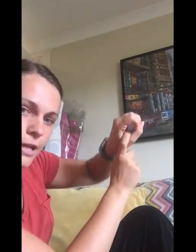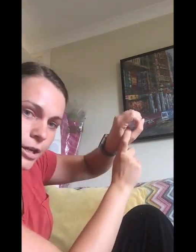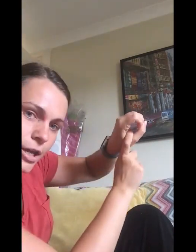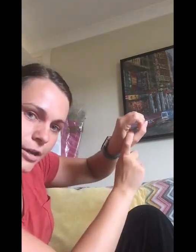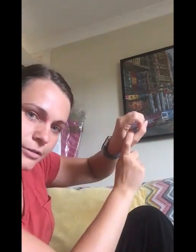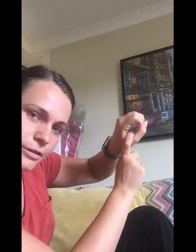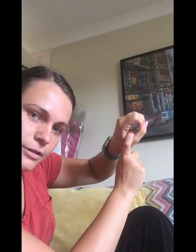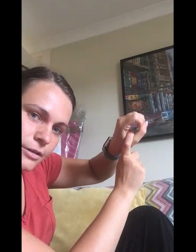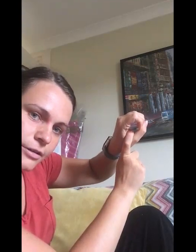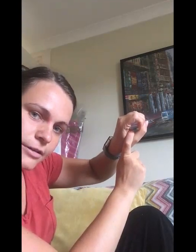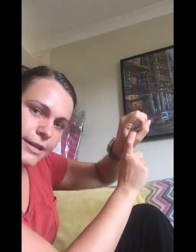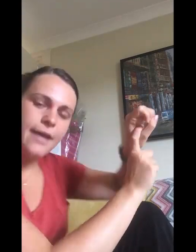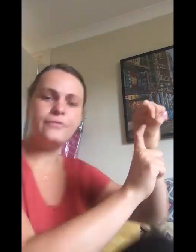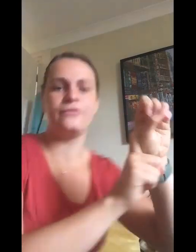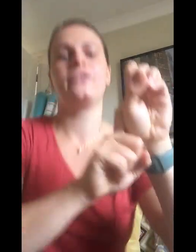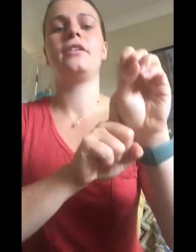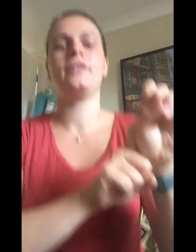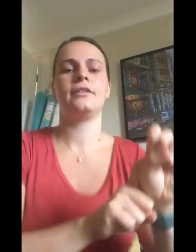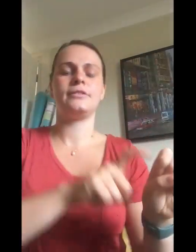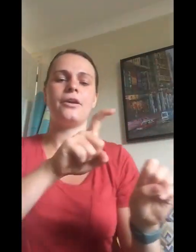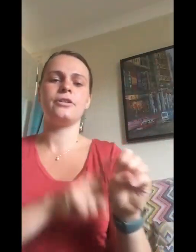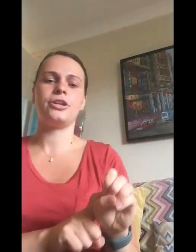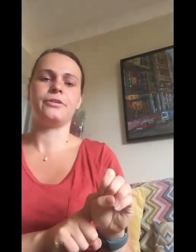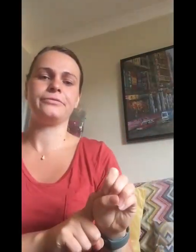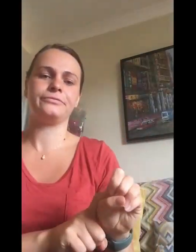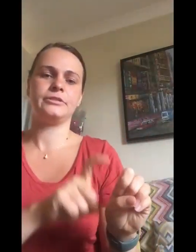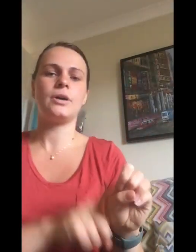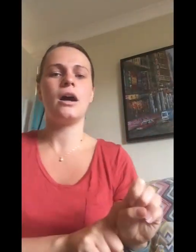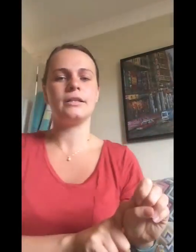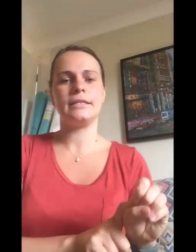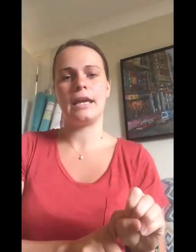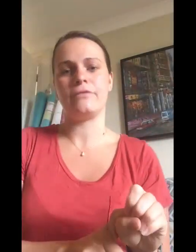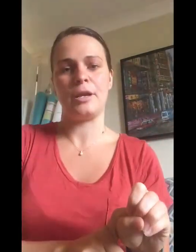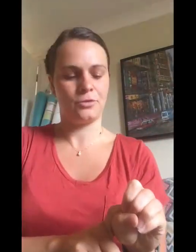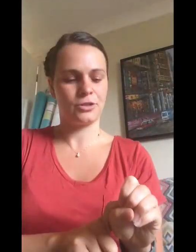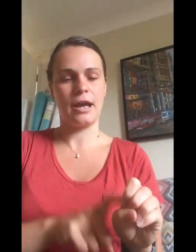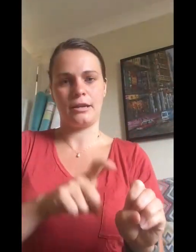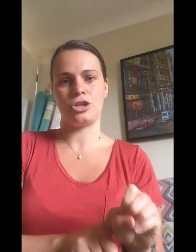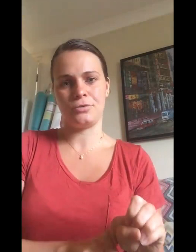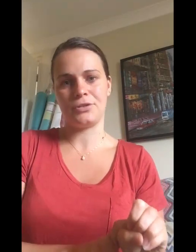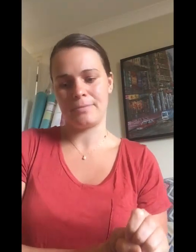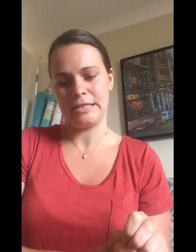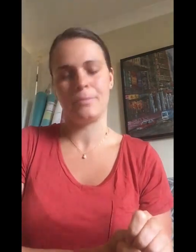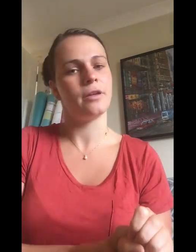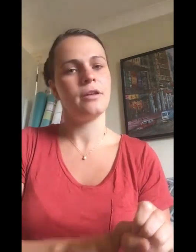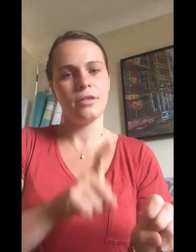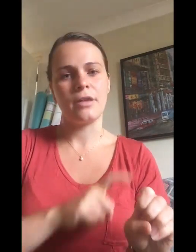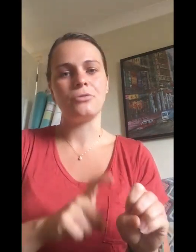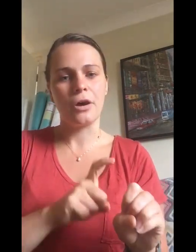like a Q, yeah? So Q. It's quite hard to see when you're signing Q to somebody, but they'll know because